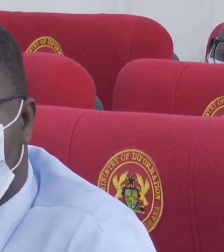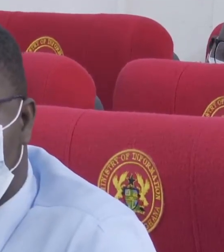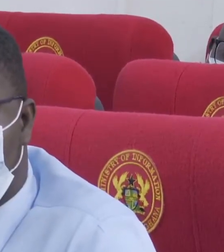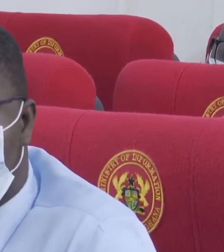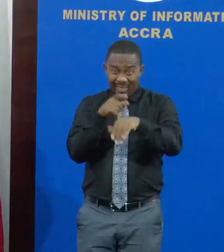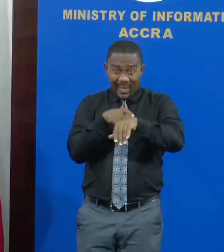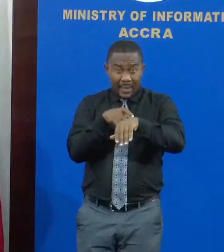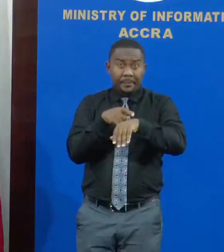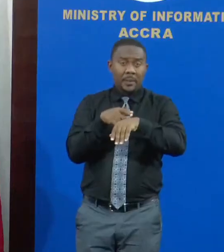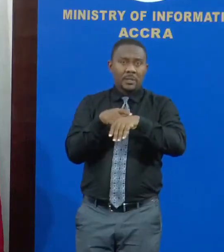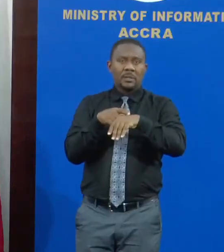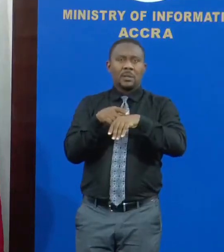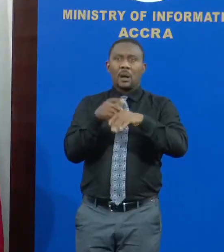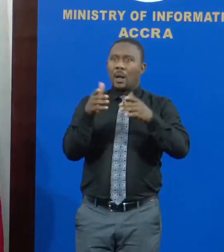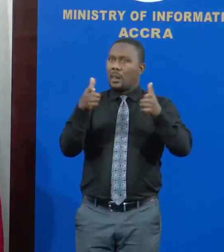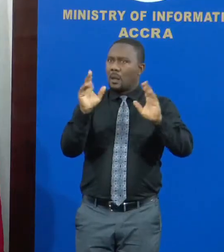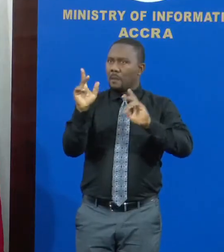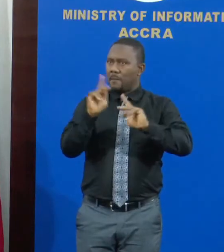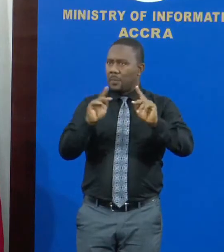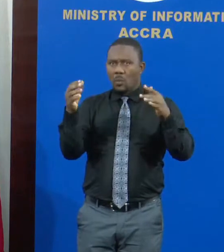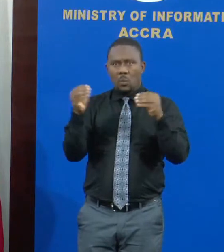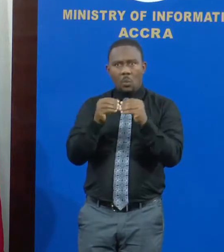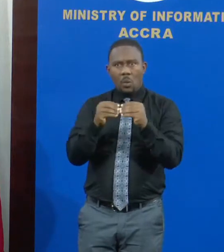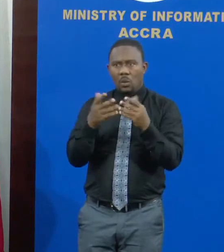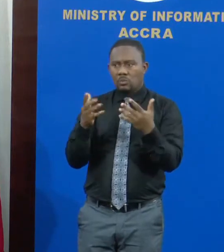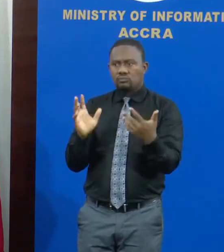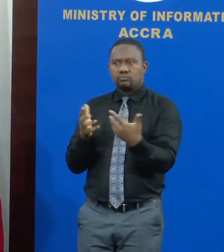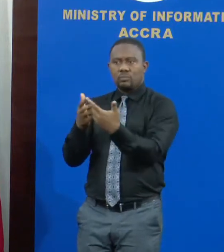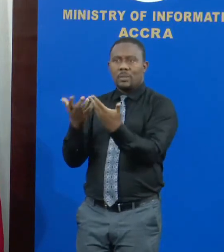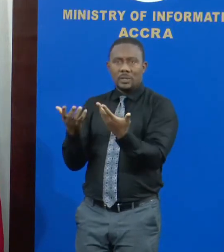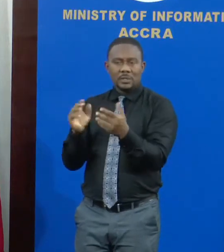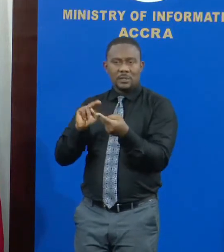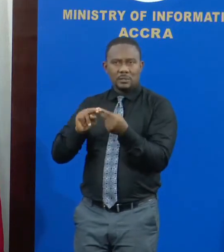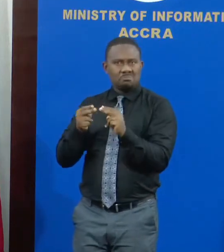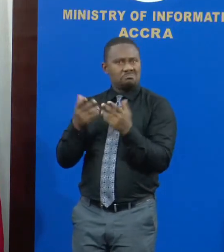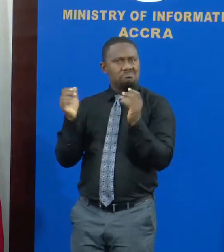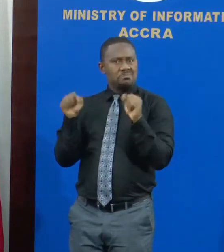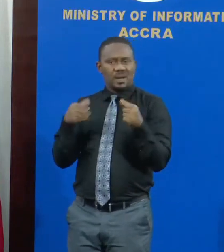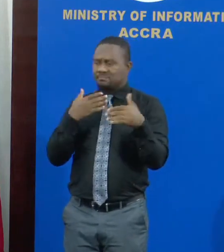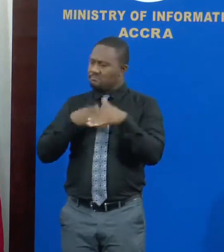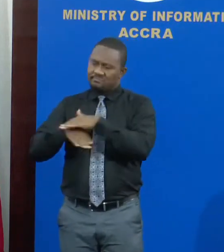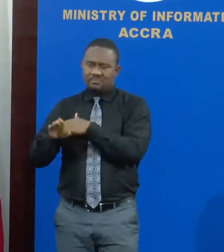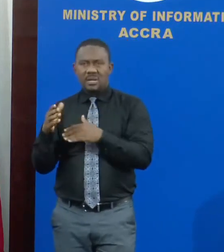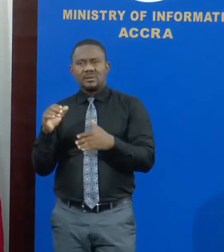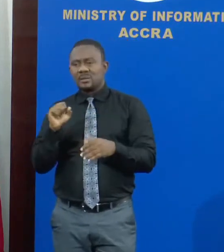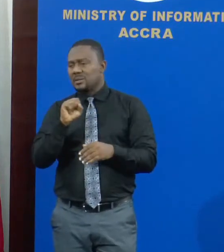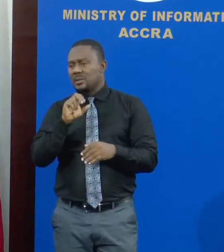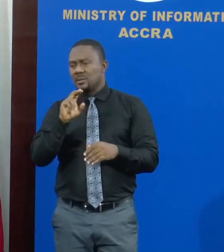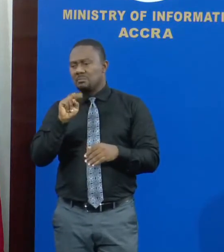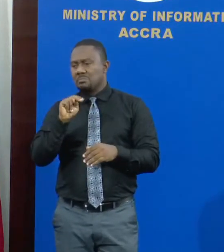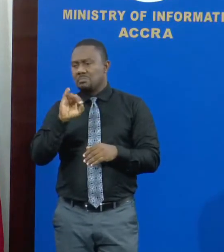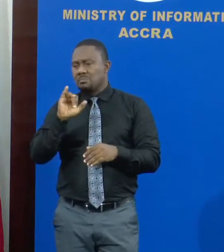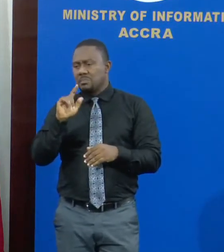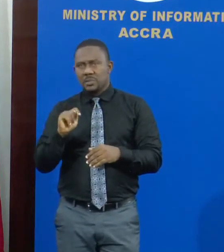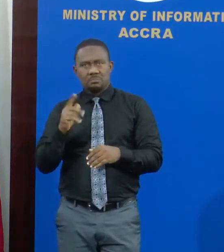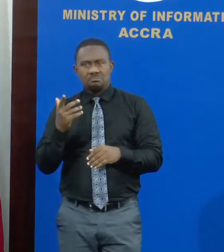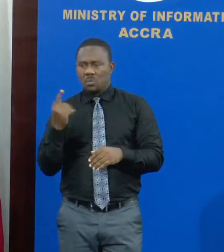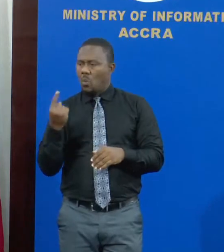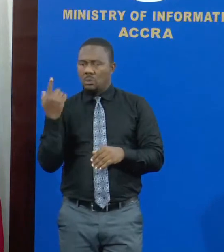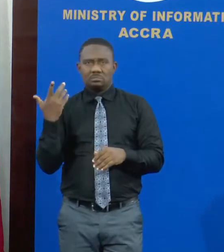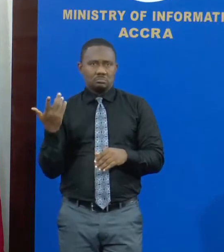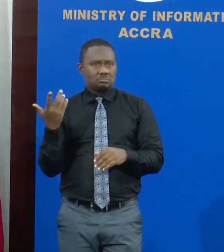merged their numbers, and that they can just, going forward, walk into our offices with only their Ghana card,